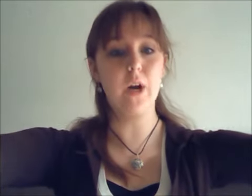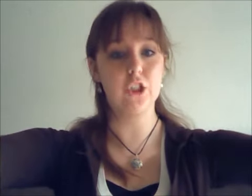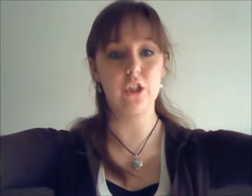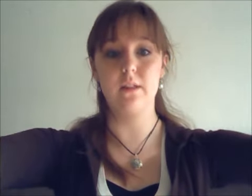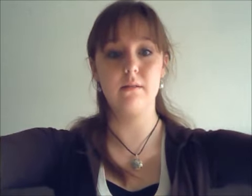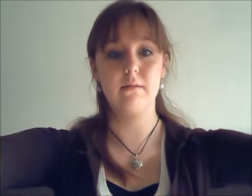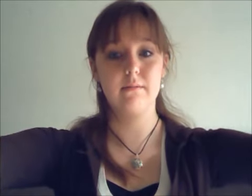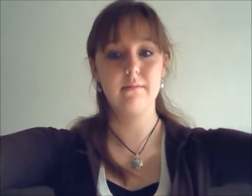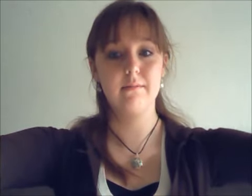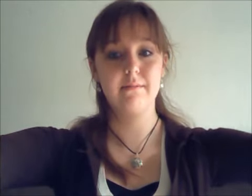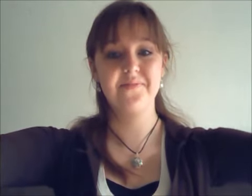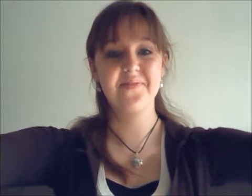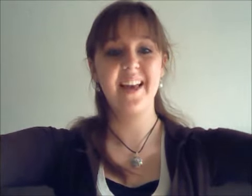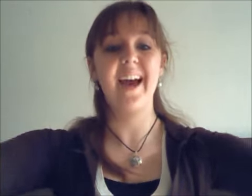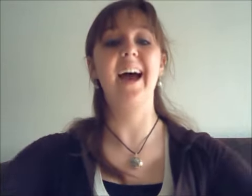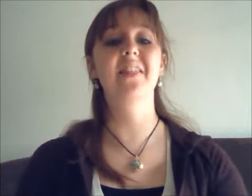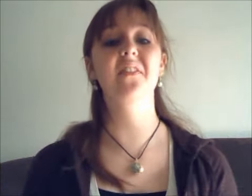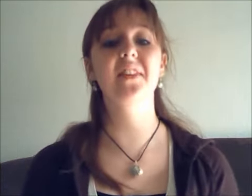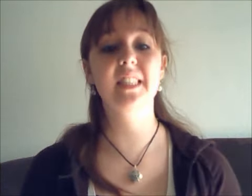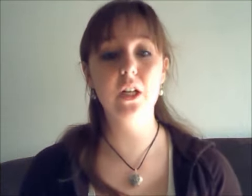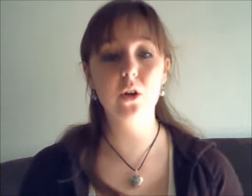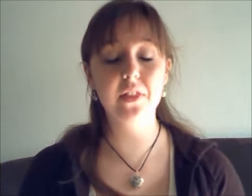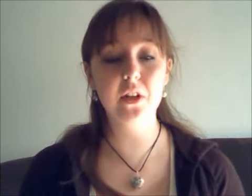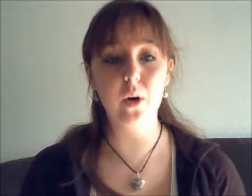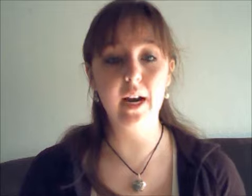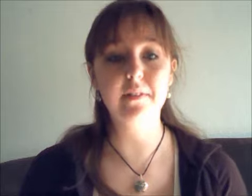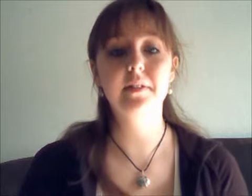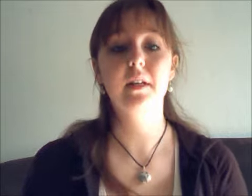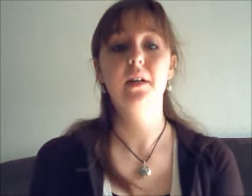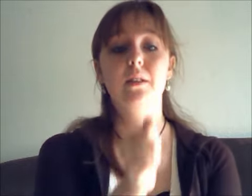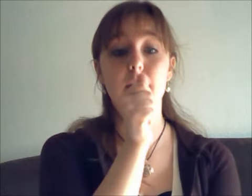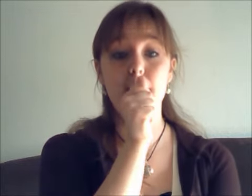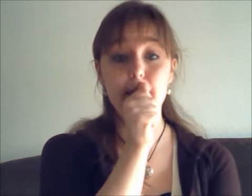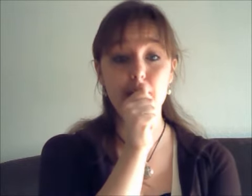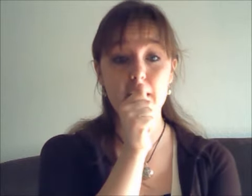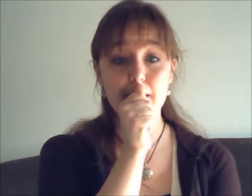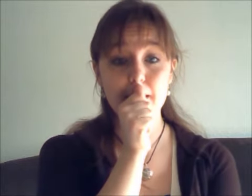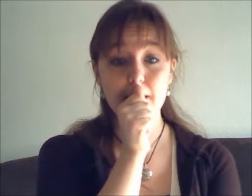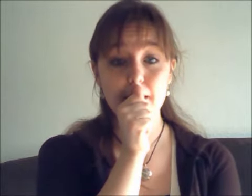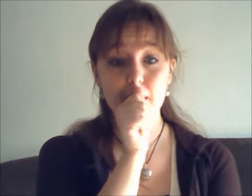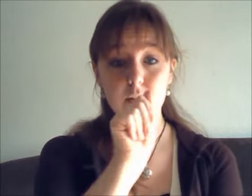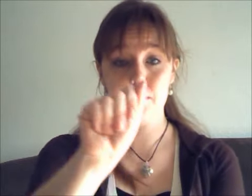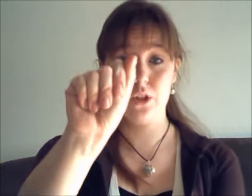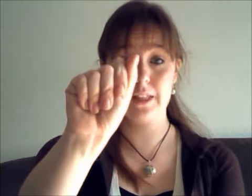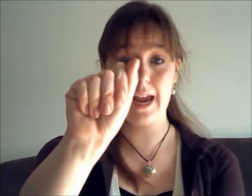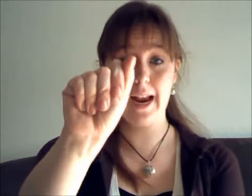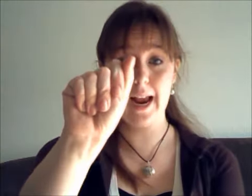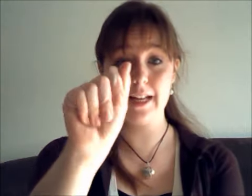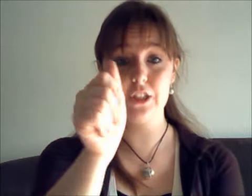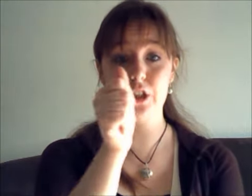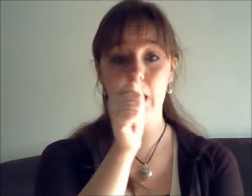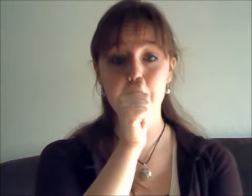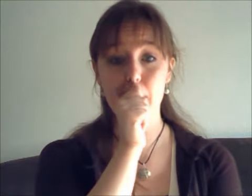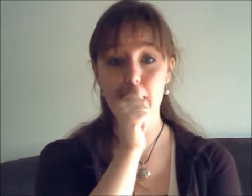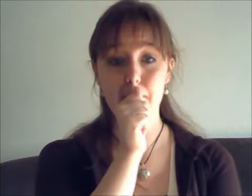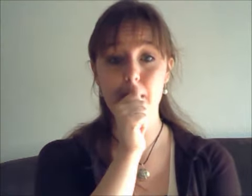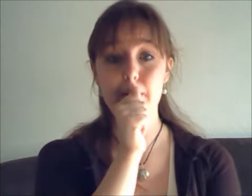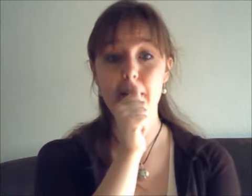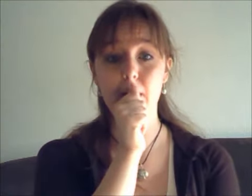directions and left the secret at the grave. The secret is the A hand shape up by the mouth, if